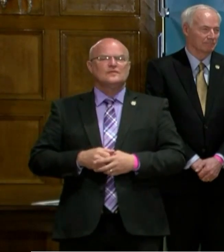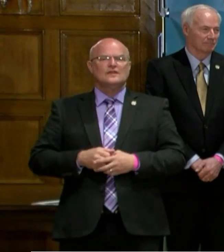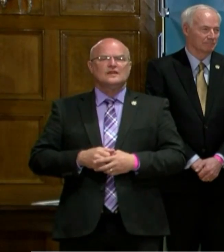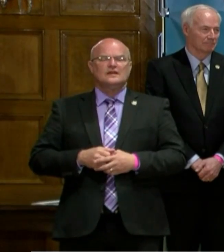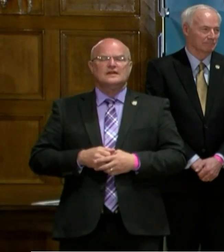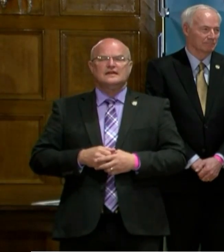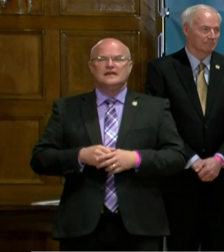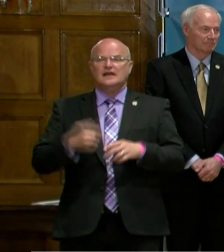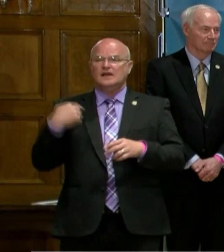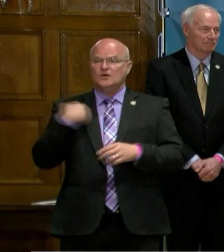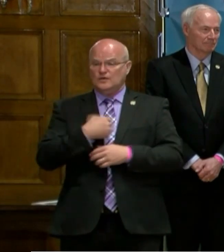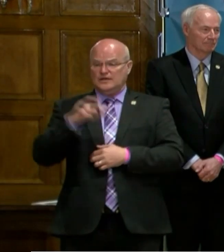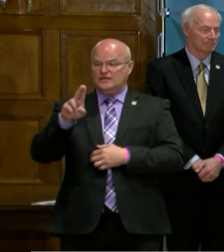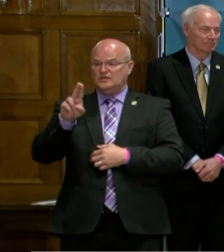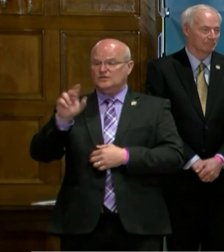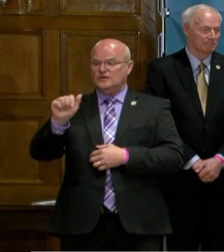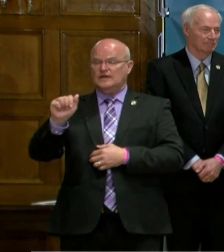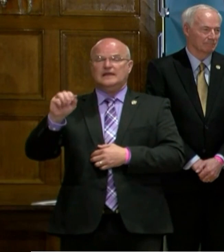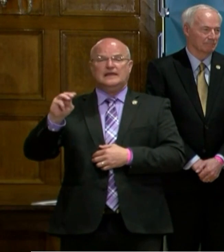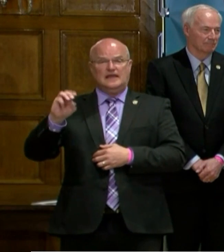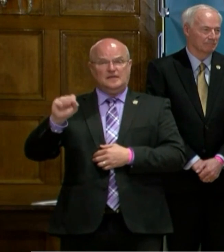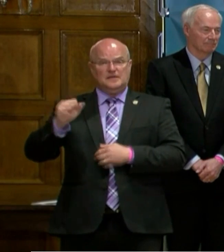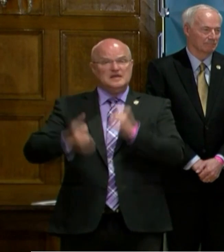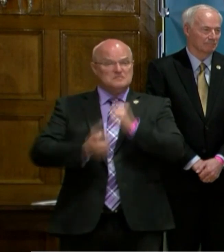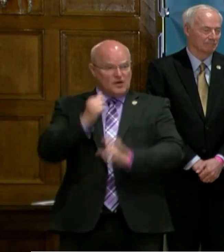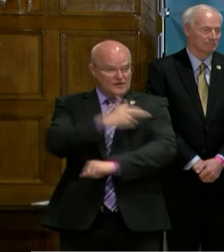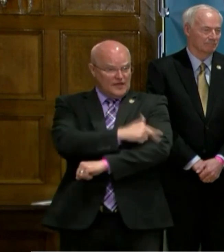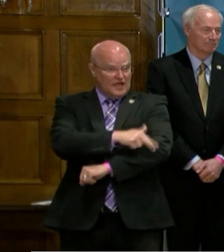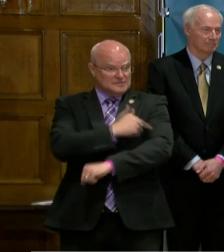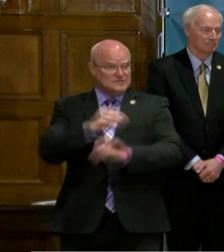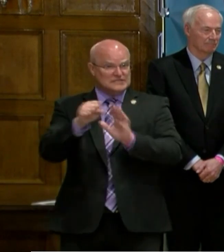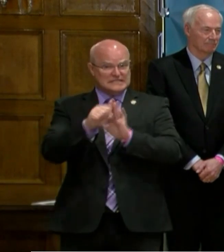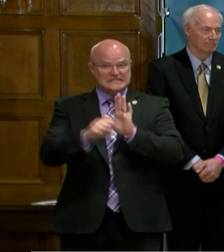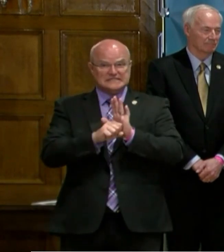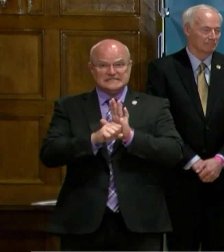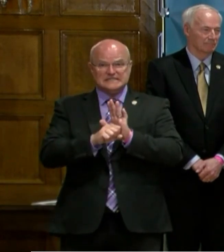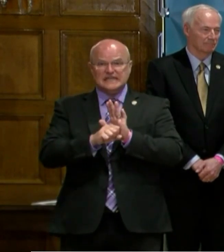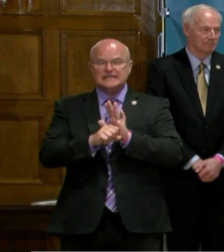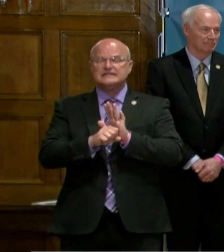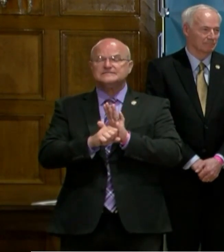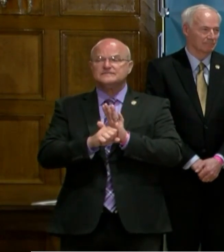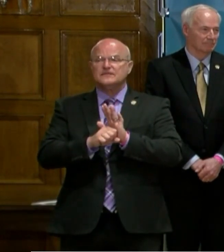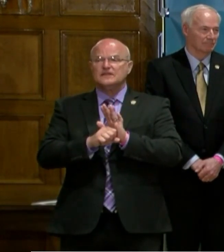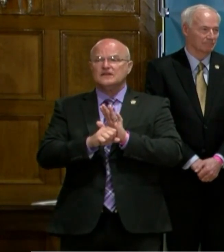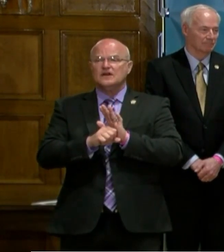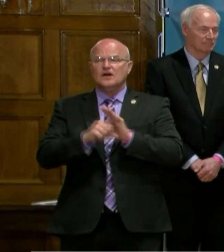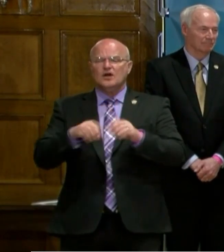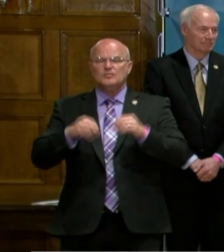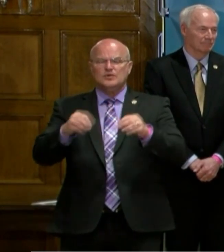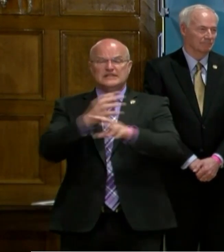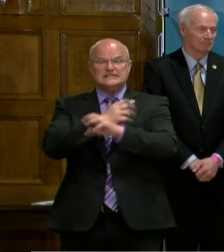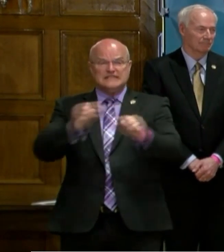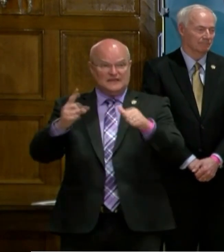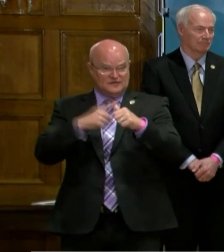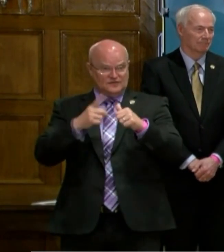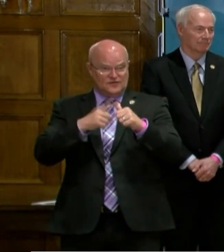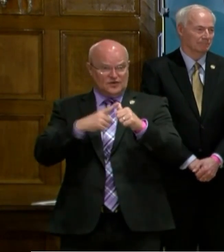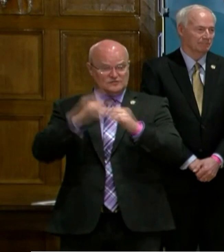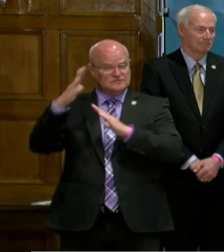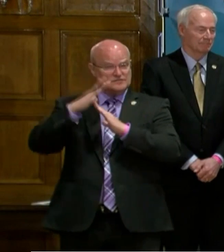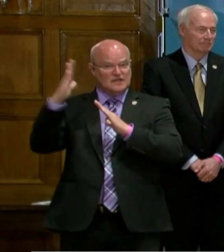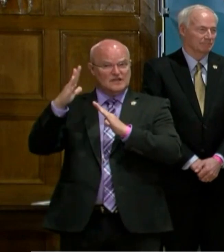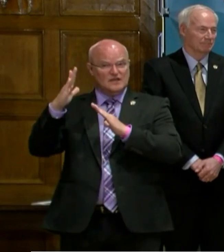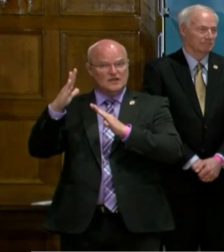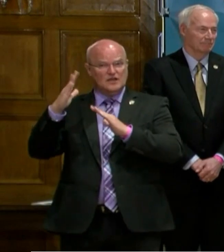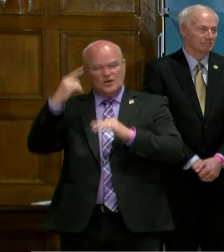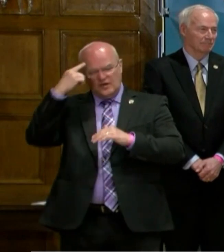at UAMS, as most of the hospitals in the state, are putting safety first as we think about